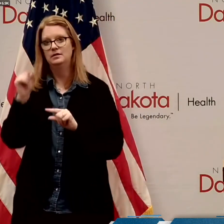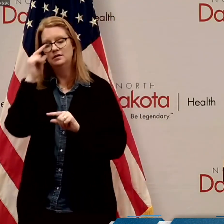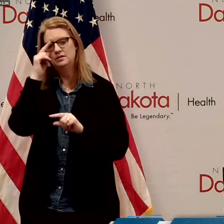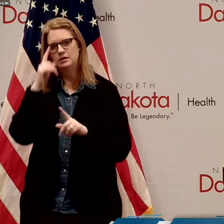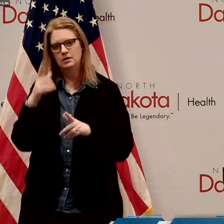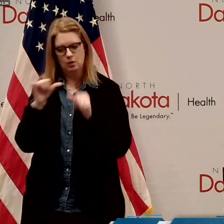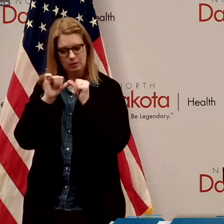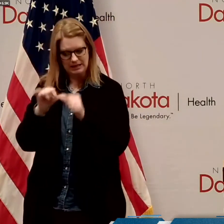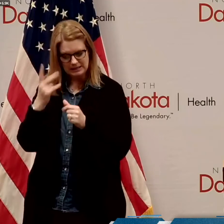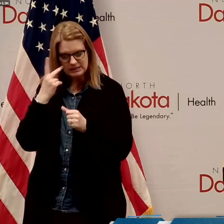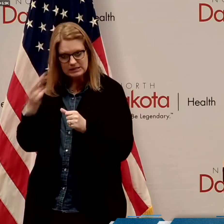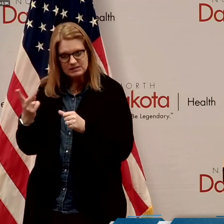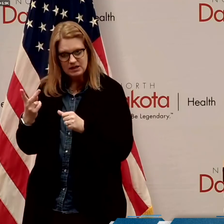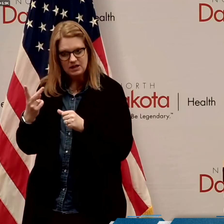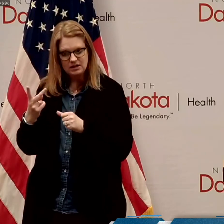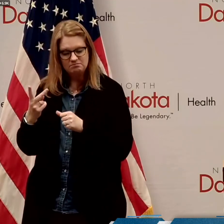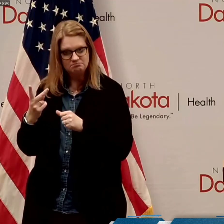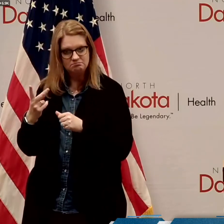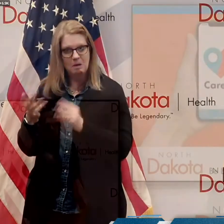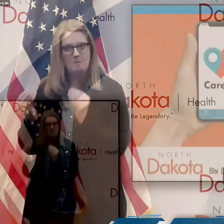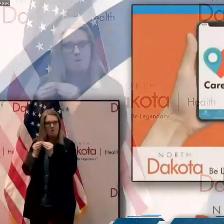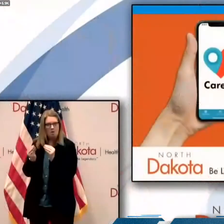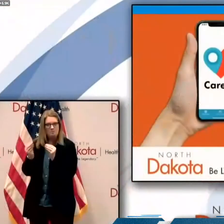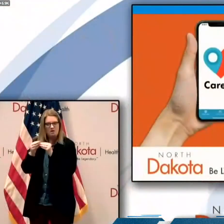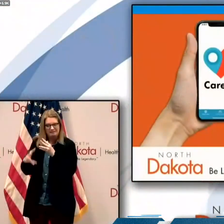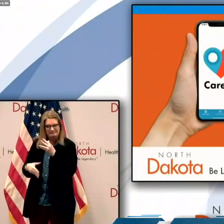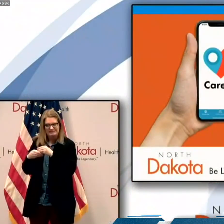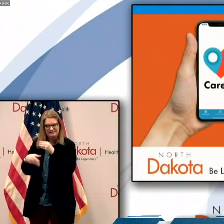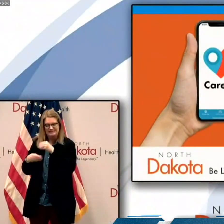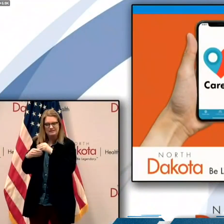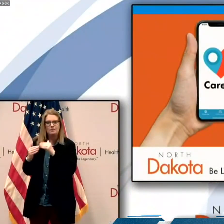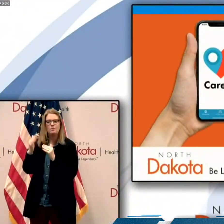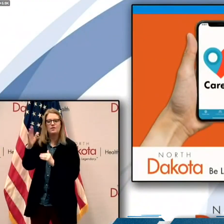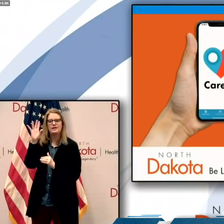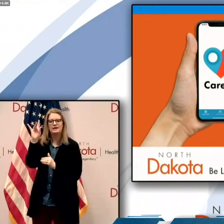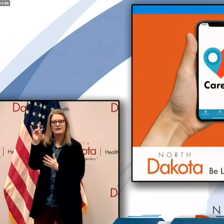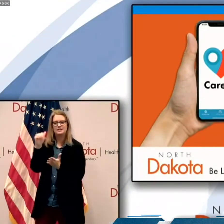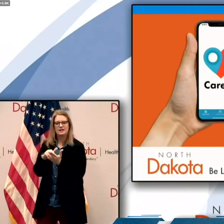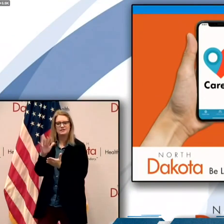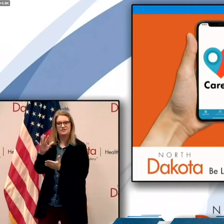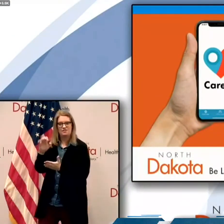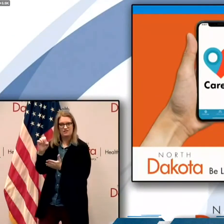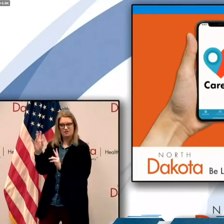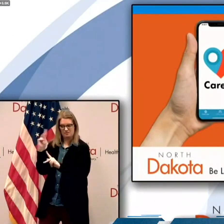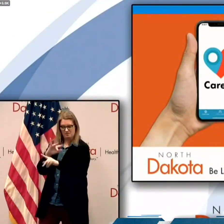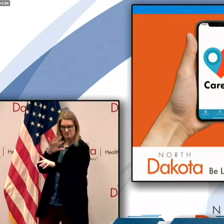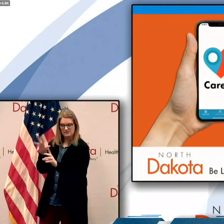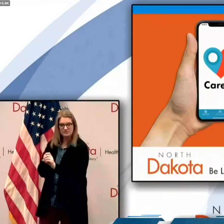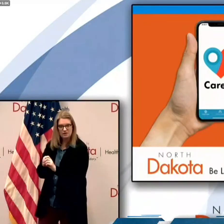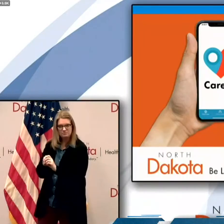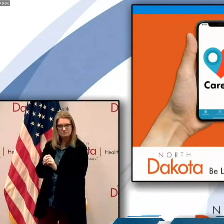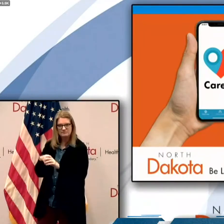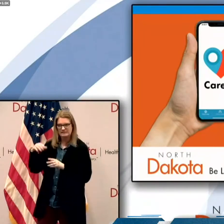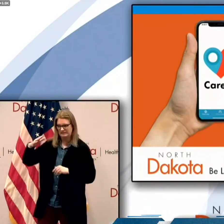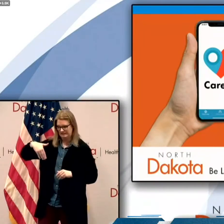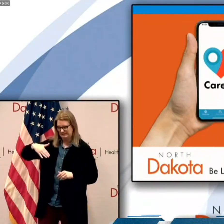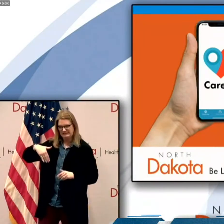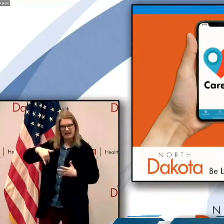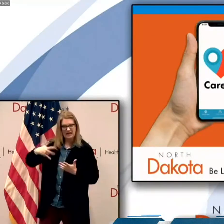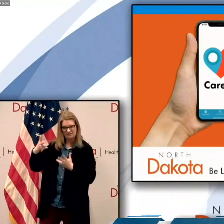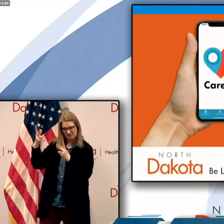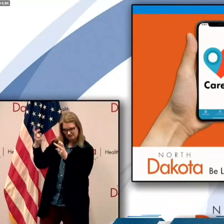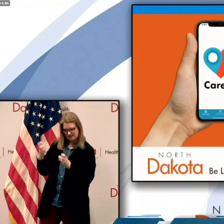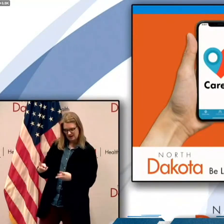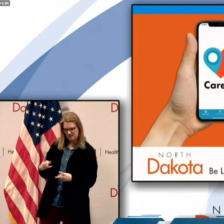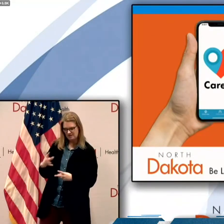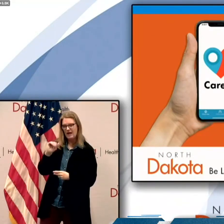we continue to see growth on the app. More than 18,500 participants. Again, if you haven't, take a moment, check it out on the Apple